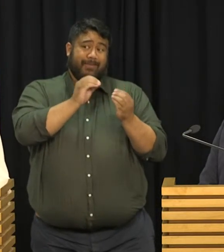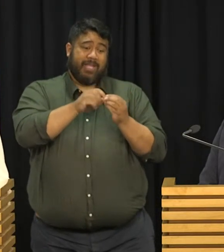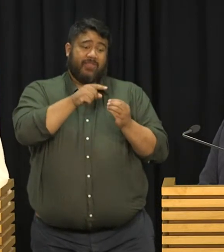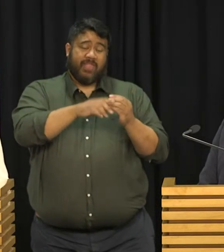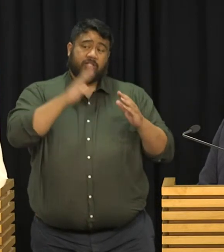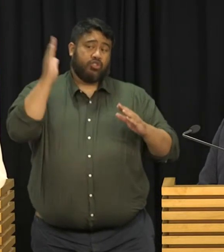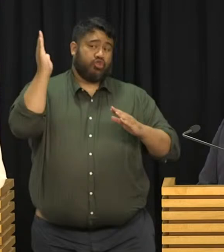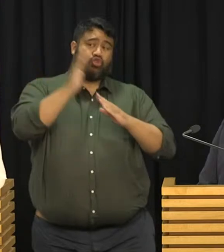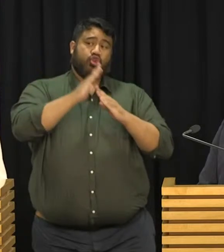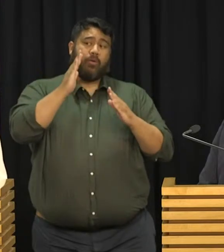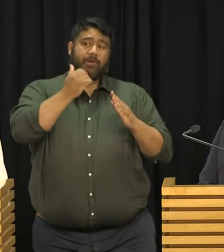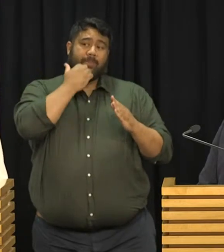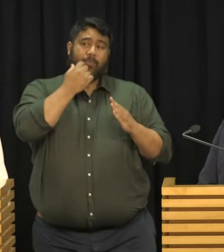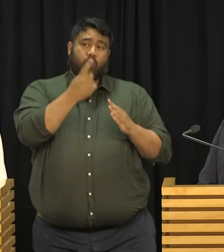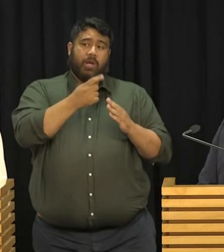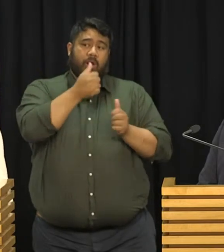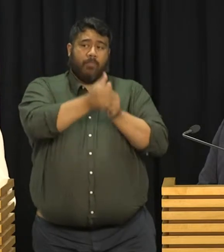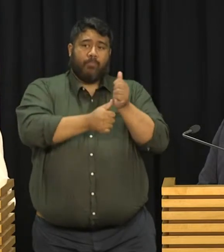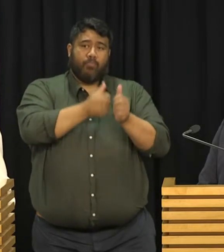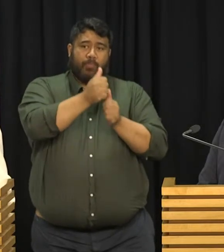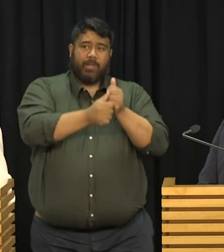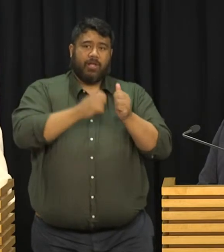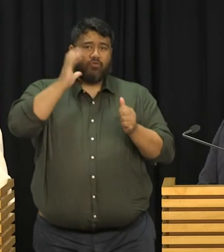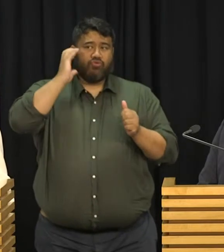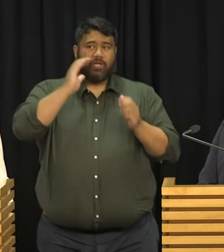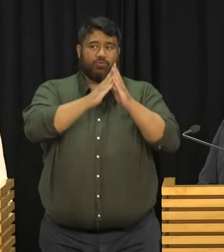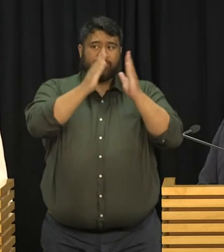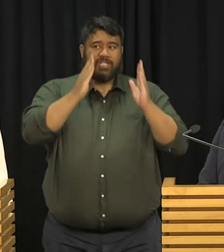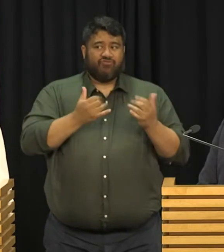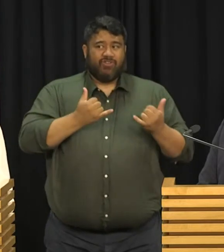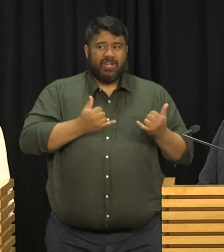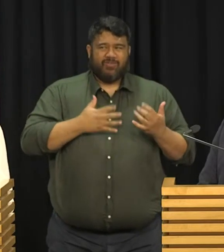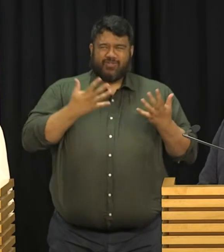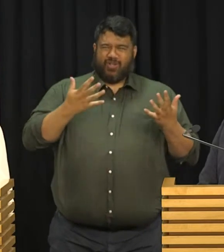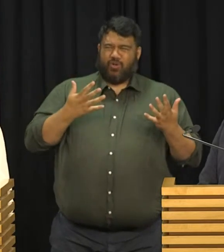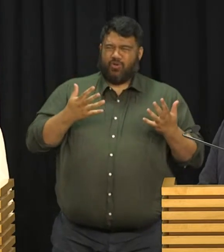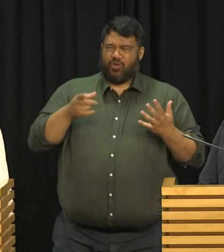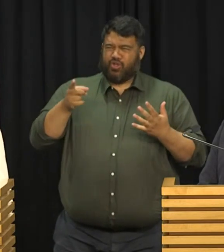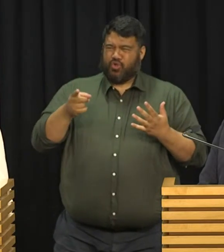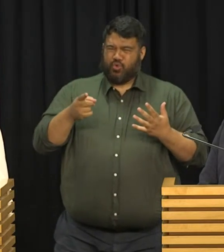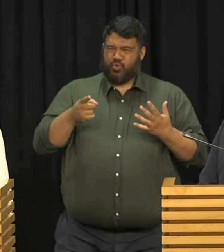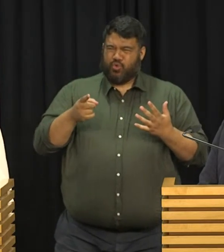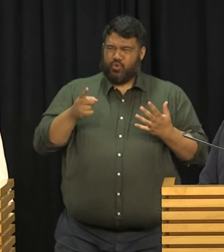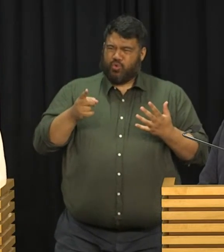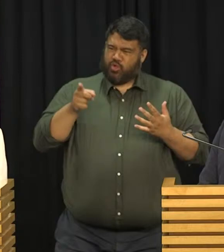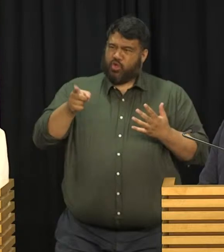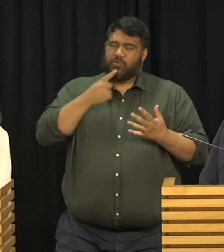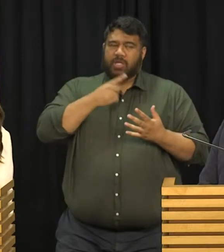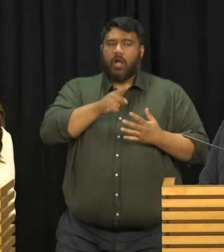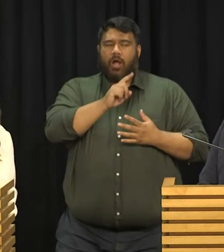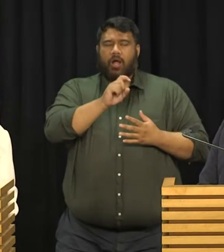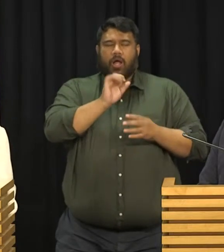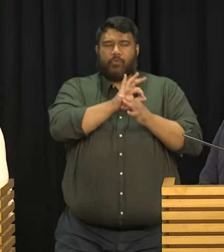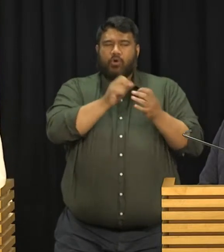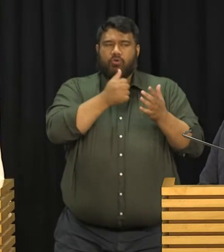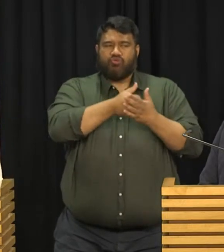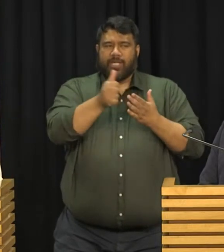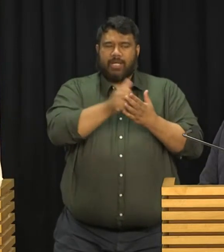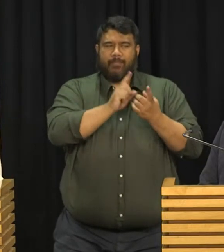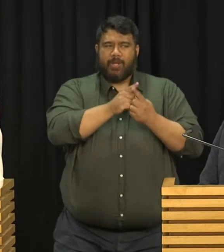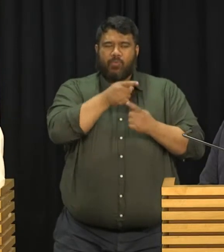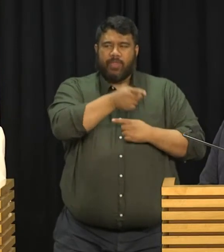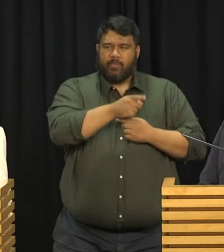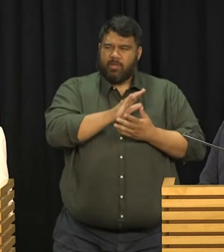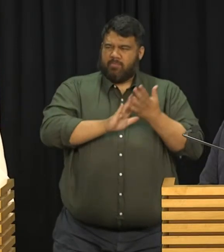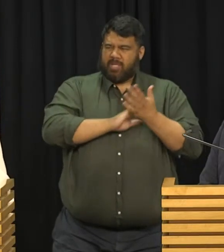country at that time frame. And look, what are you saying to the listeners of that show? Oh, and look, I think the listeners of that show